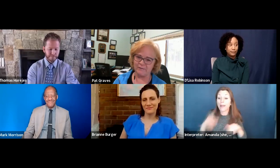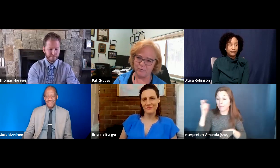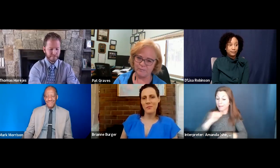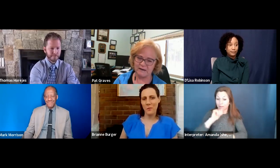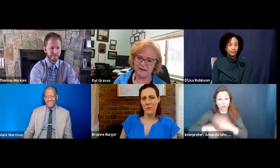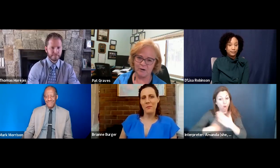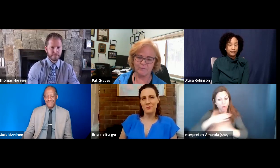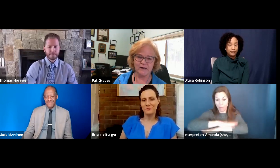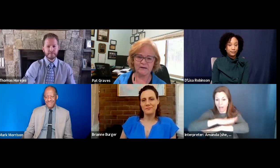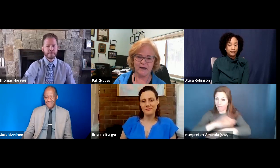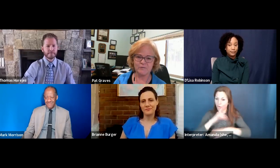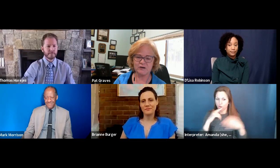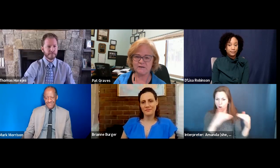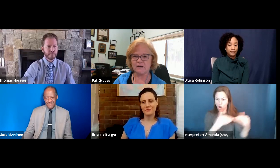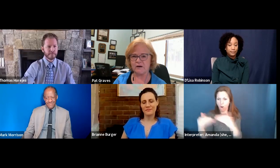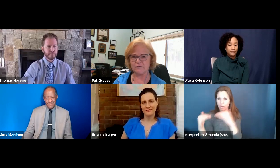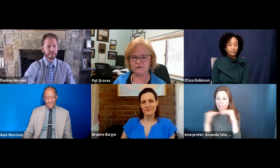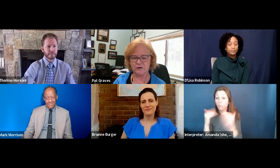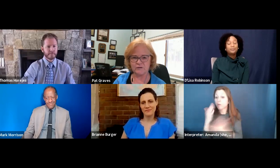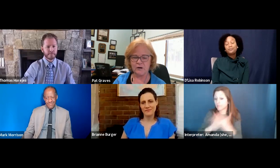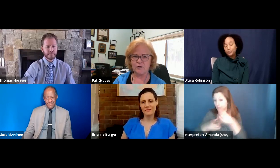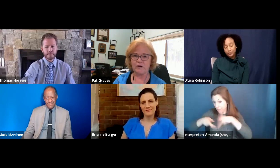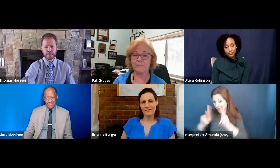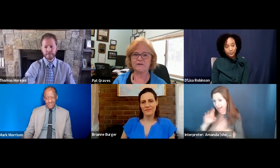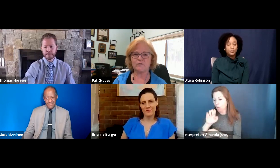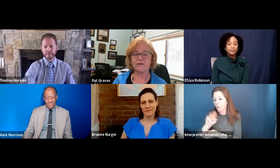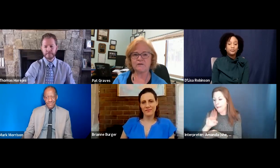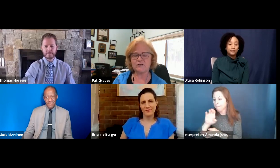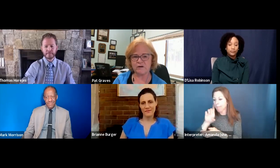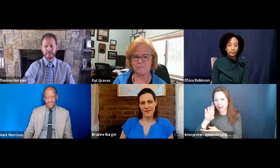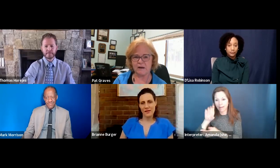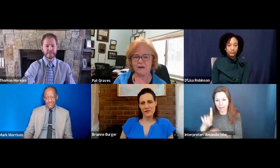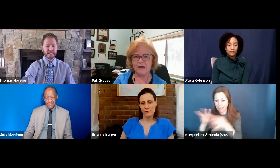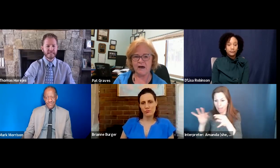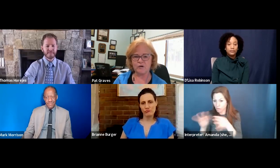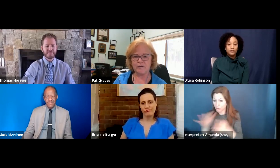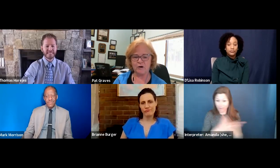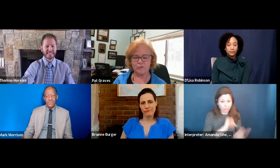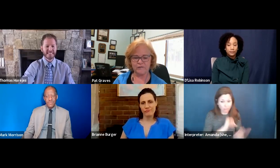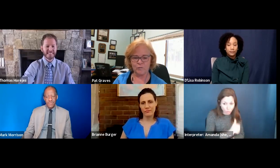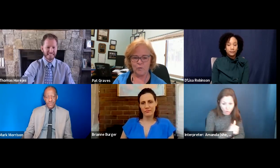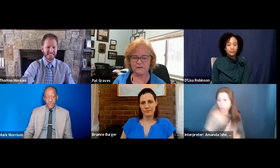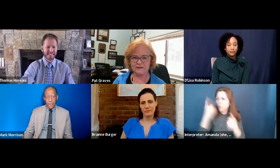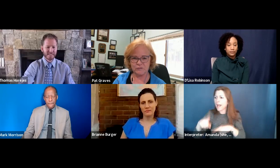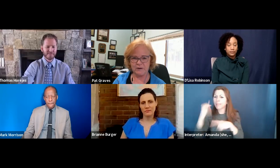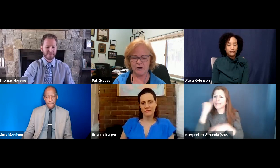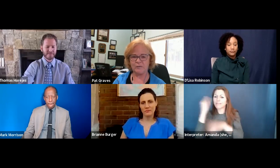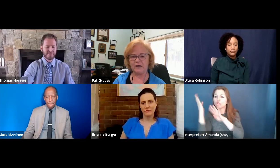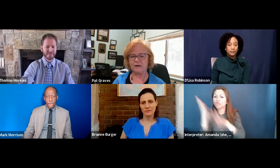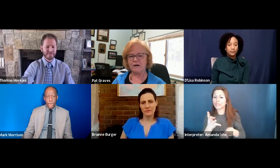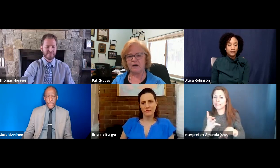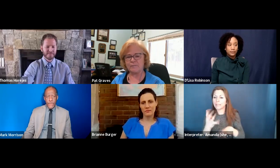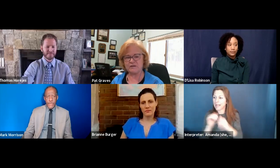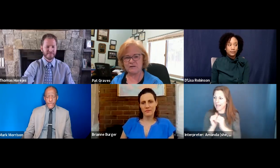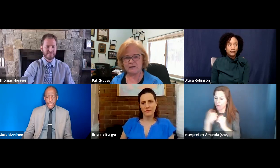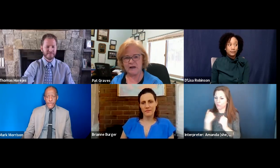some platforms allow embedded captions, others don't. What happens when they're streaming? How do we go from one streaming